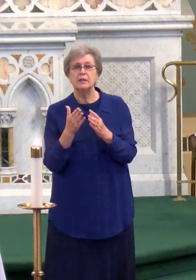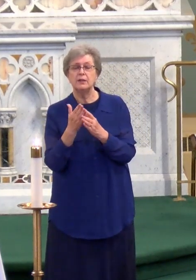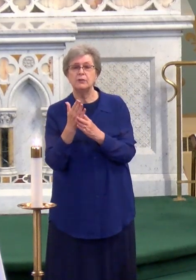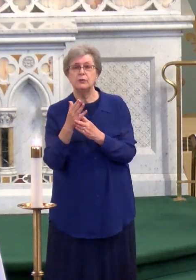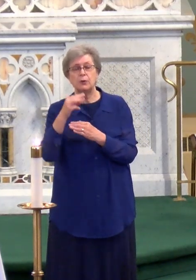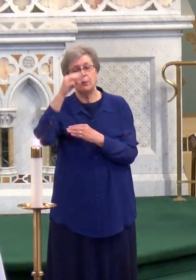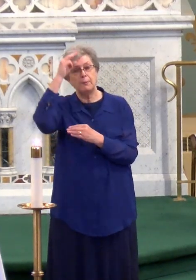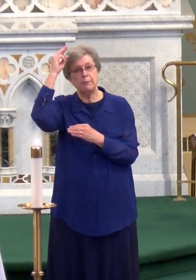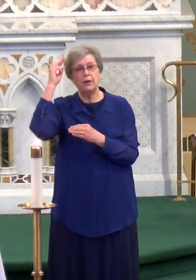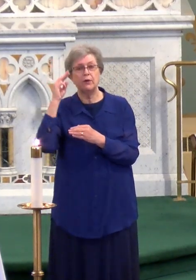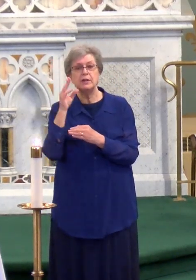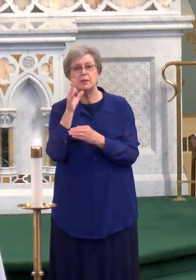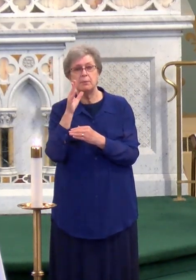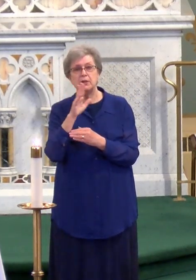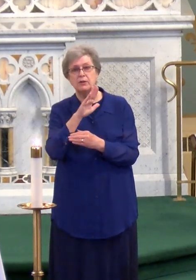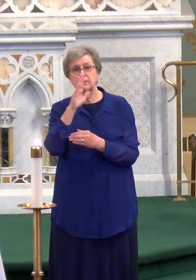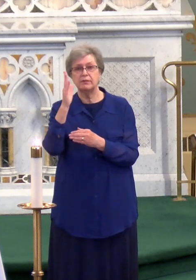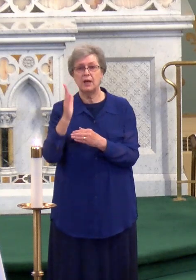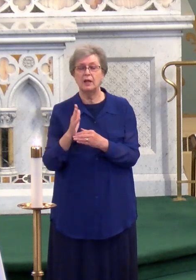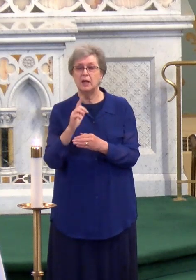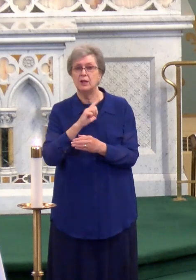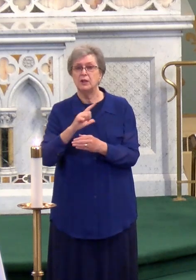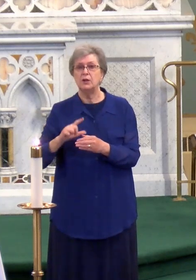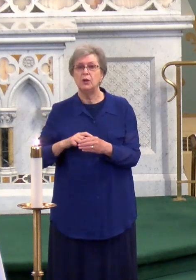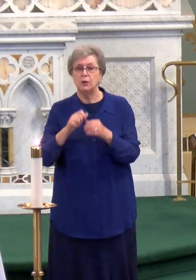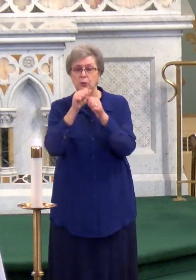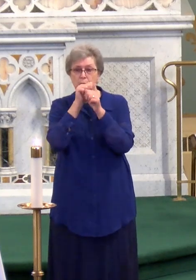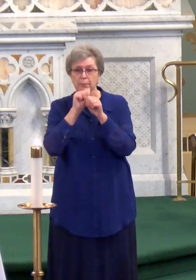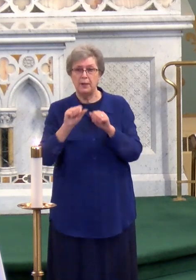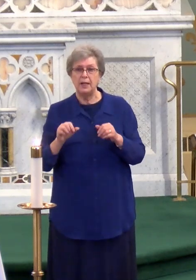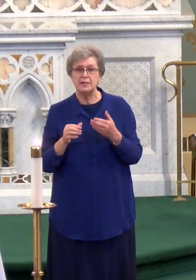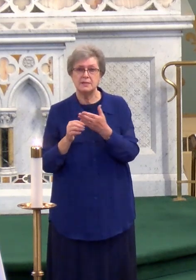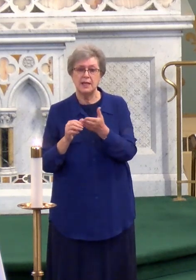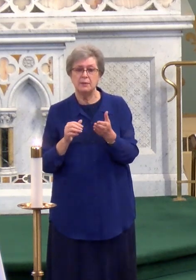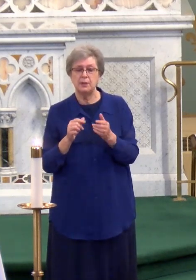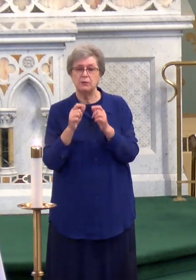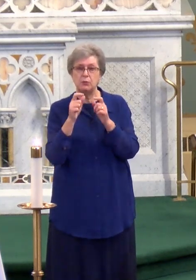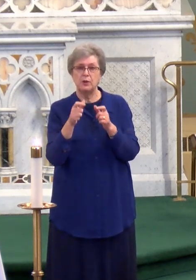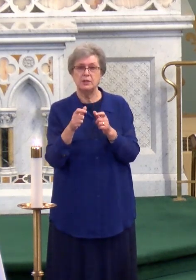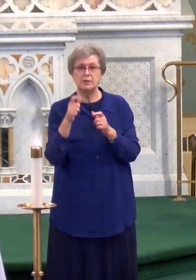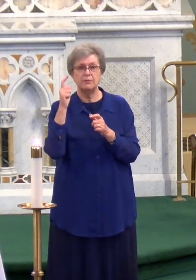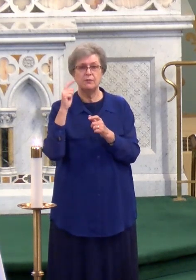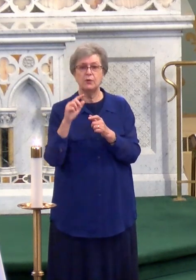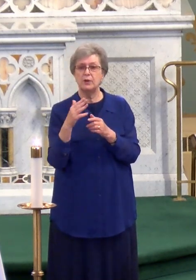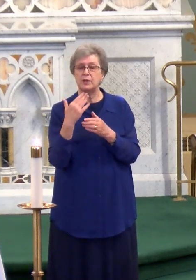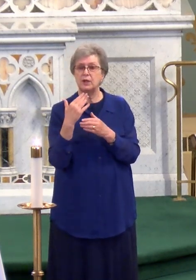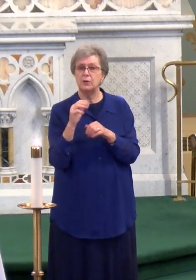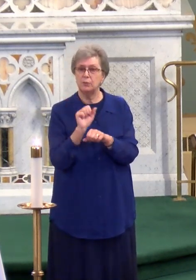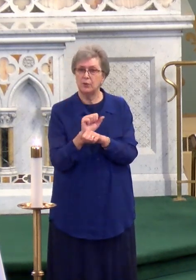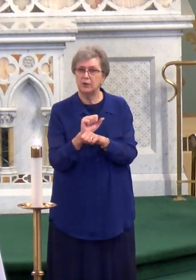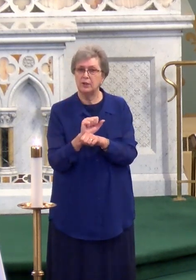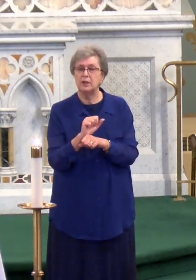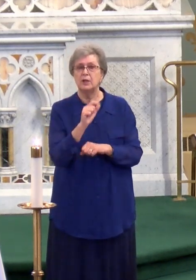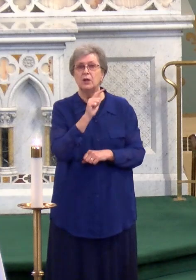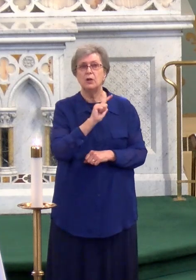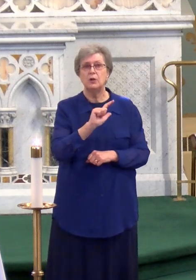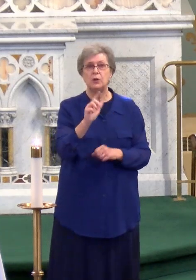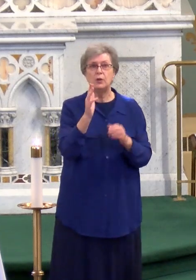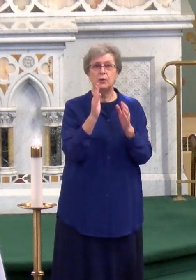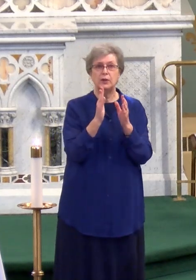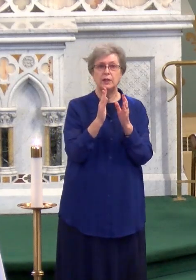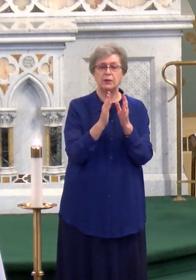of Mary, the Mother of God, the Lord will bless them and reward them for their love, we pray to the